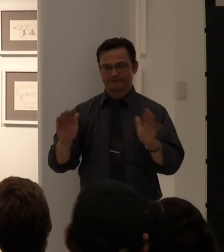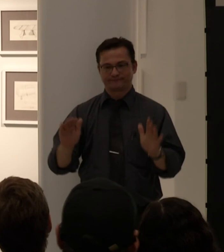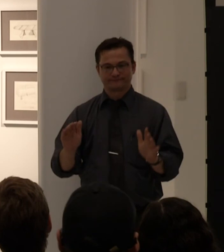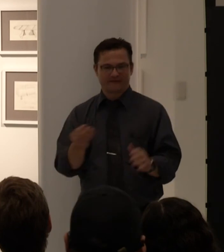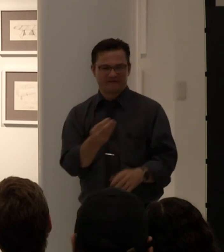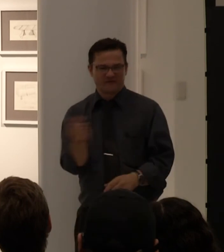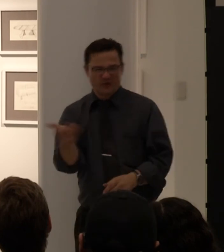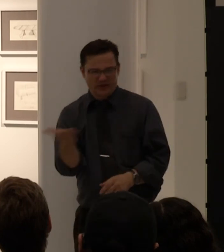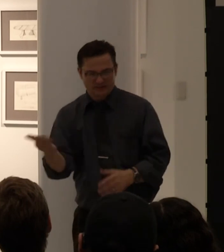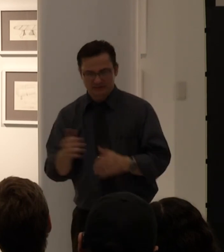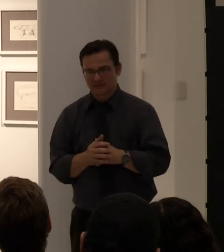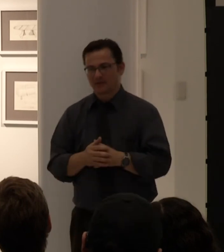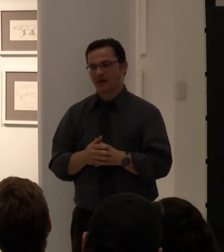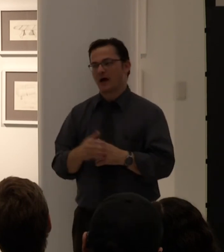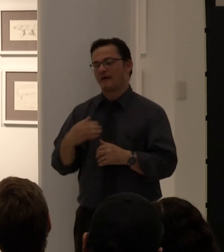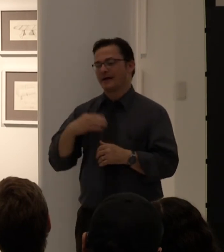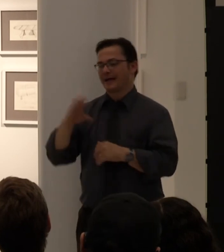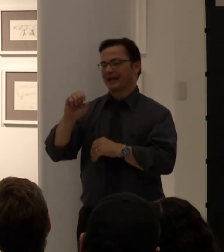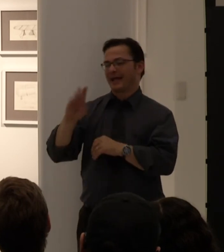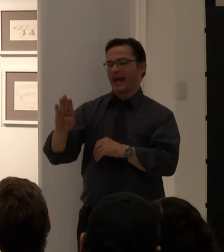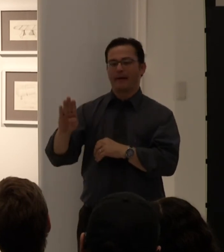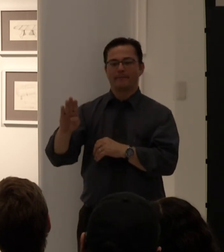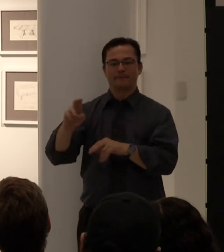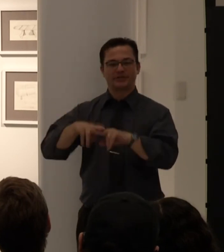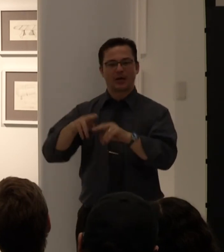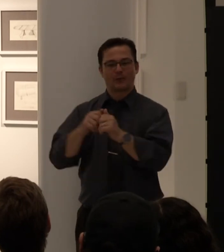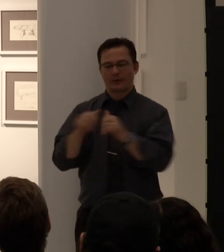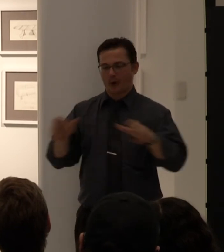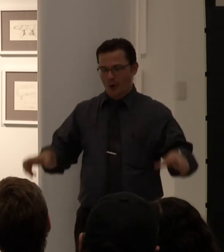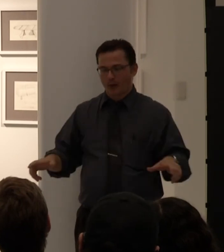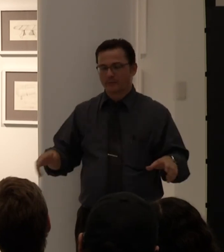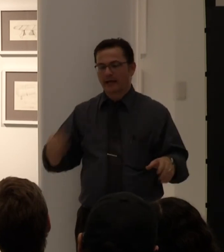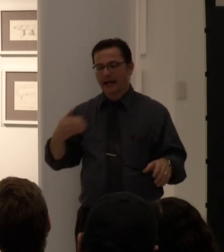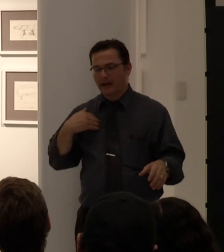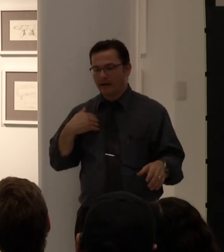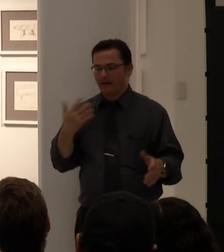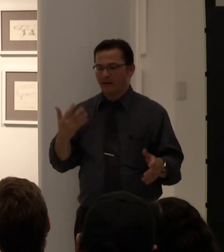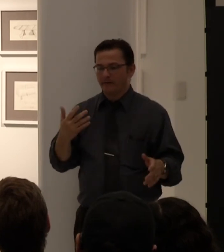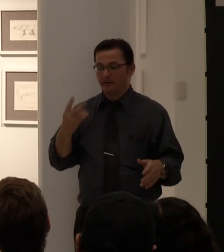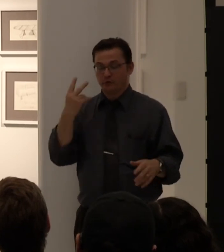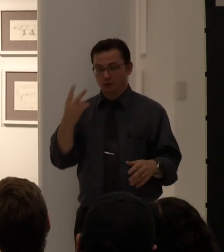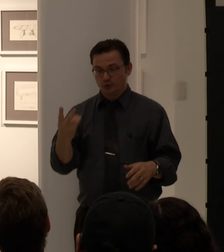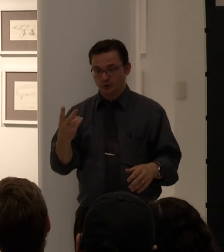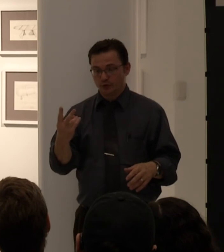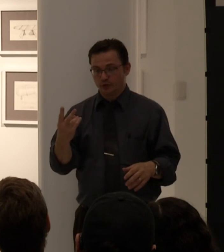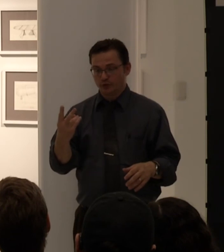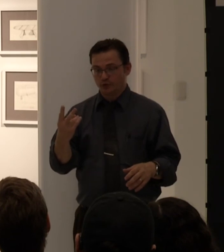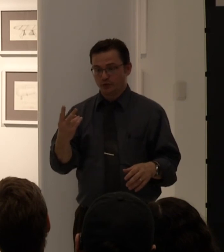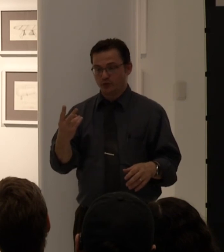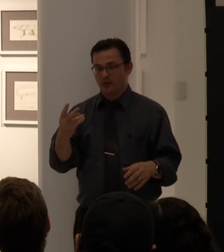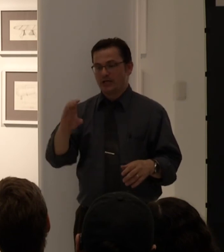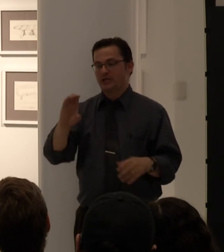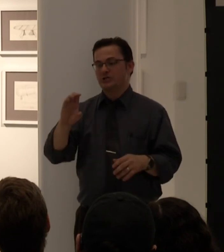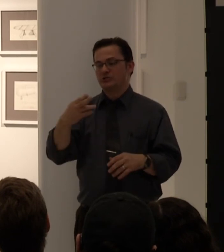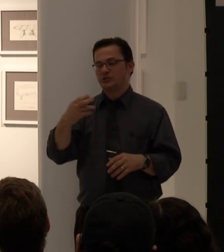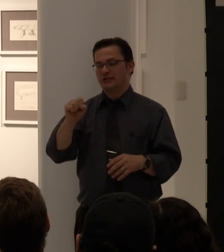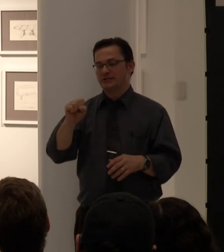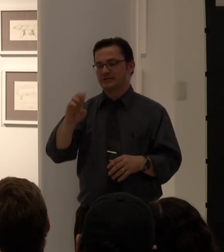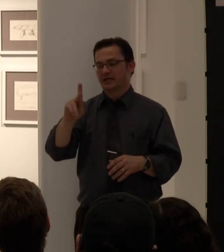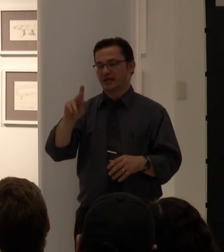Have a cab chair with arms. I have two Cheska chairs,